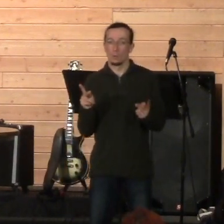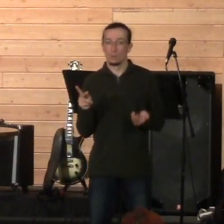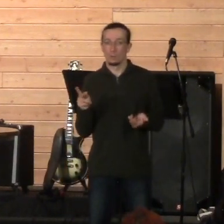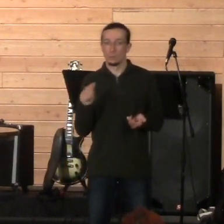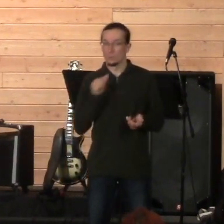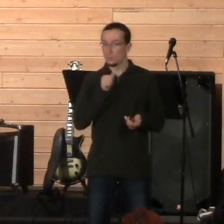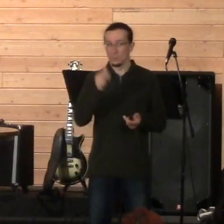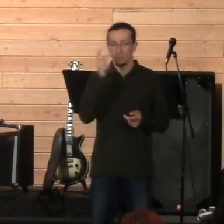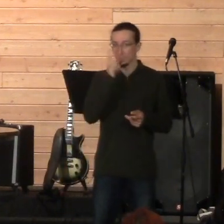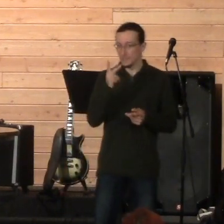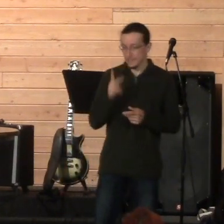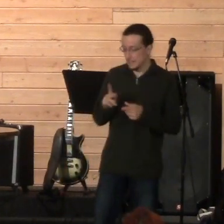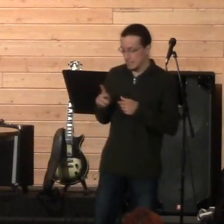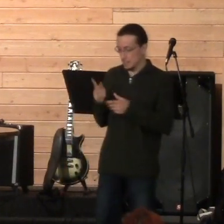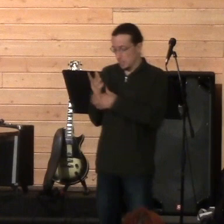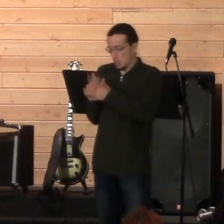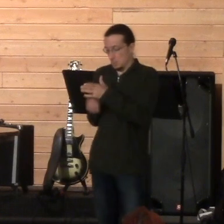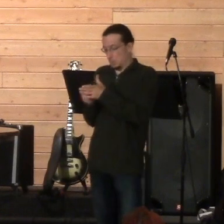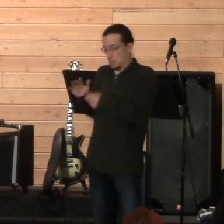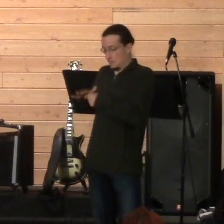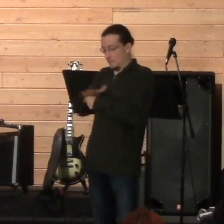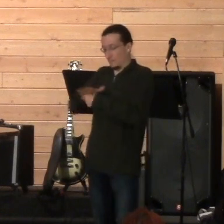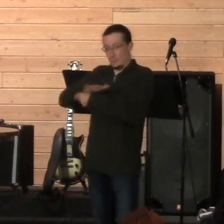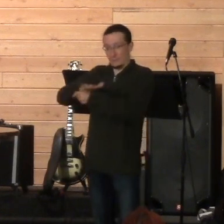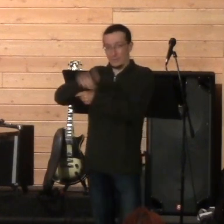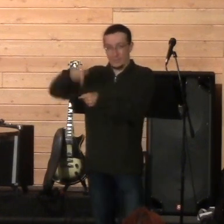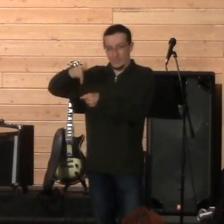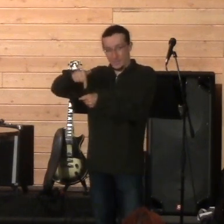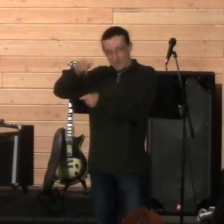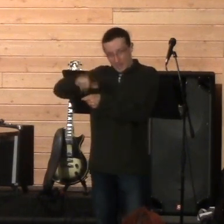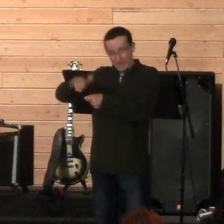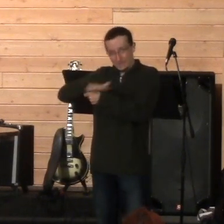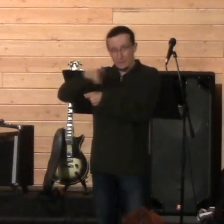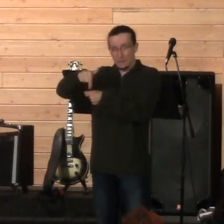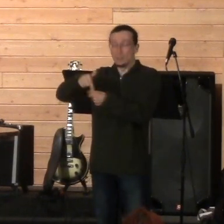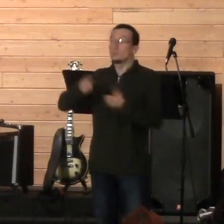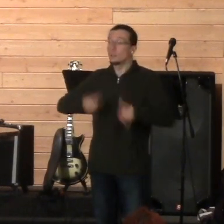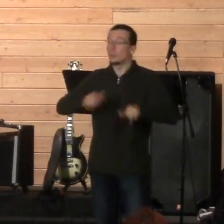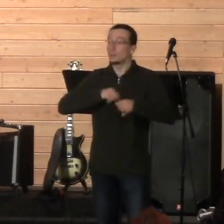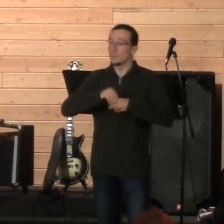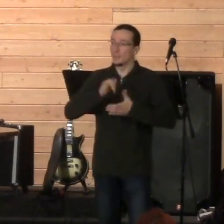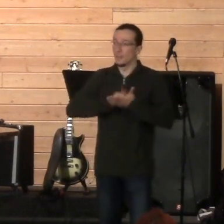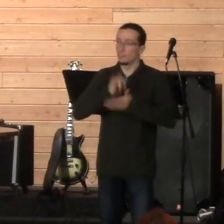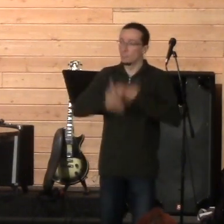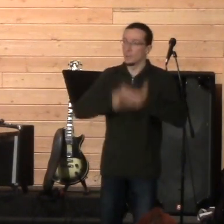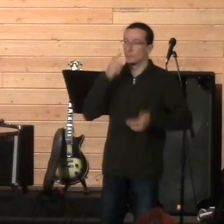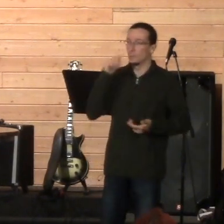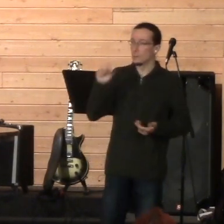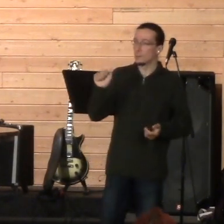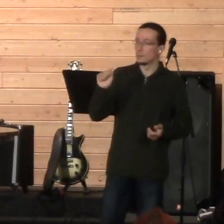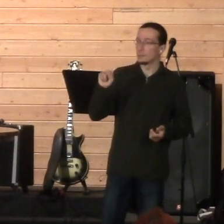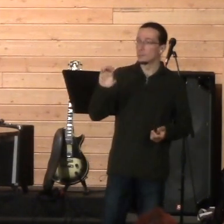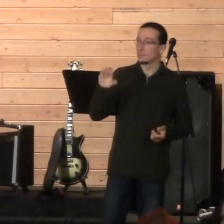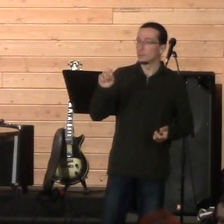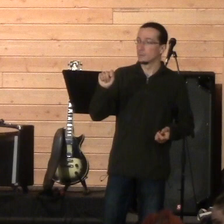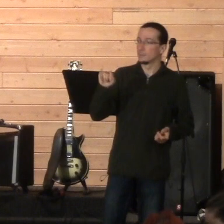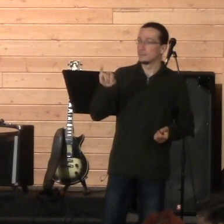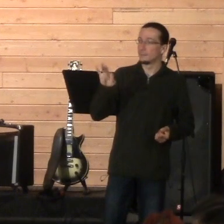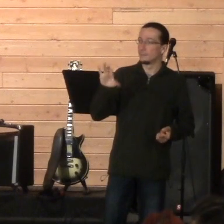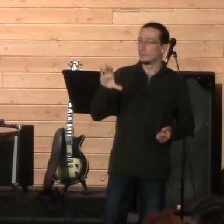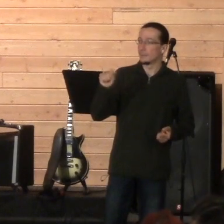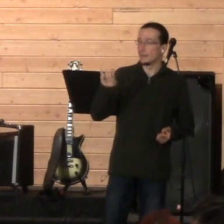pieces. And I still, you know, I'm still in that process of sanctification, of getting things worked